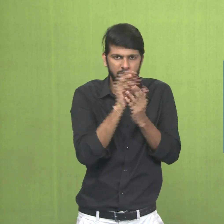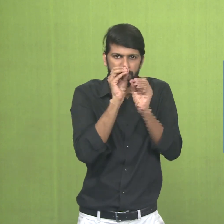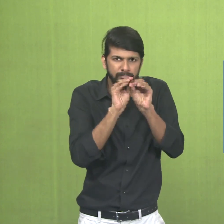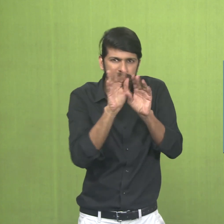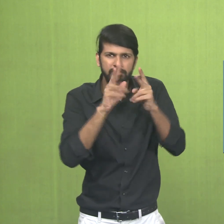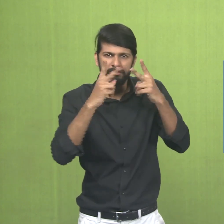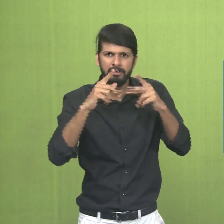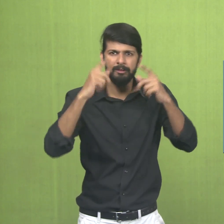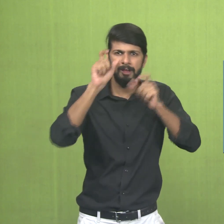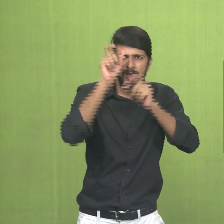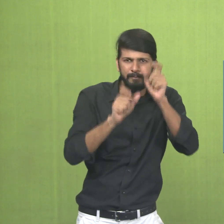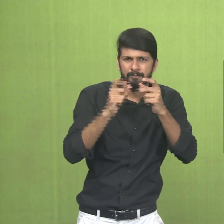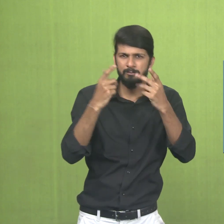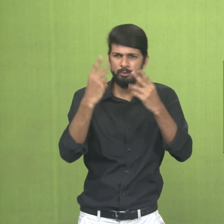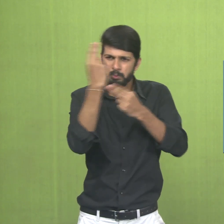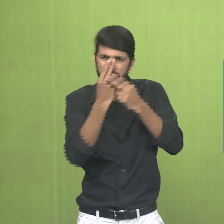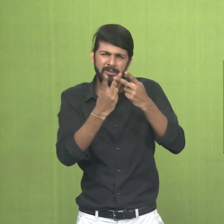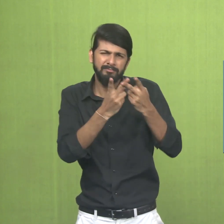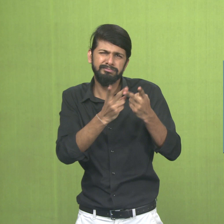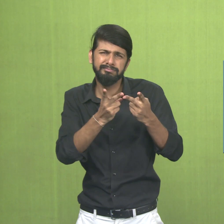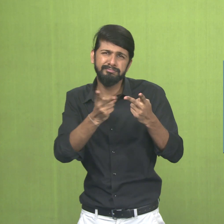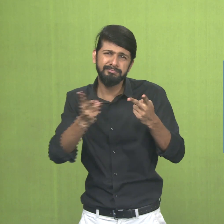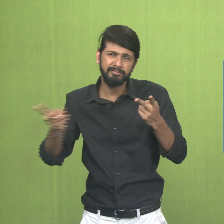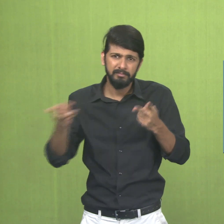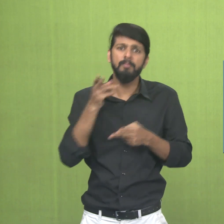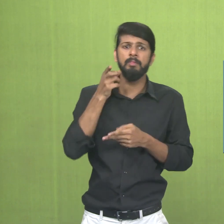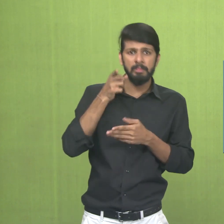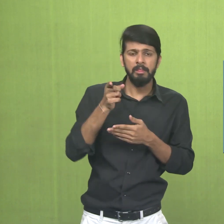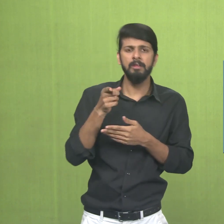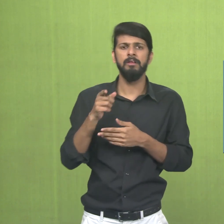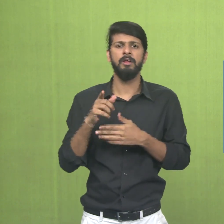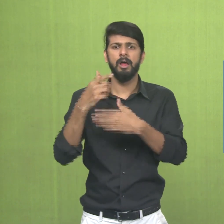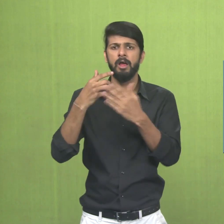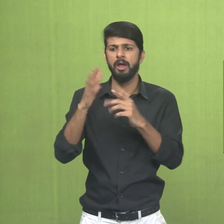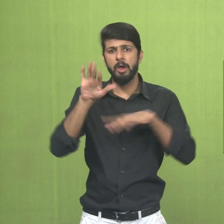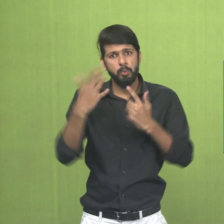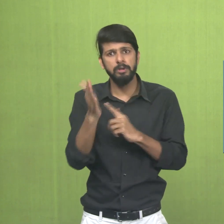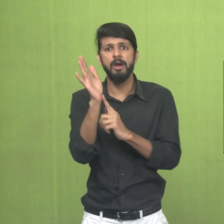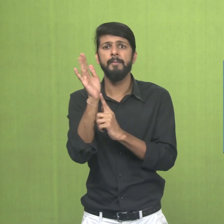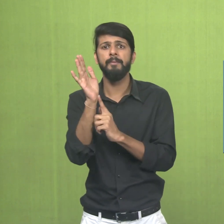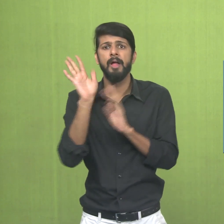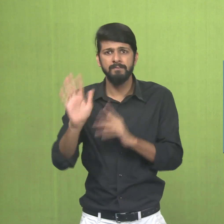and also the Kali Ghat Pata Chitra. These kind of prints have also been used in